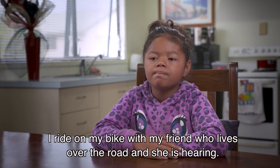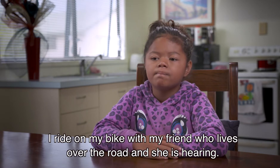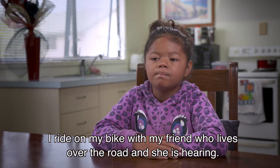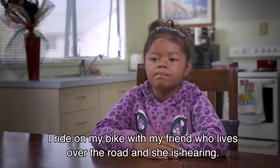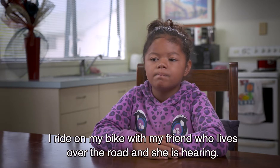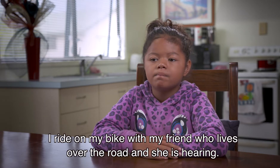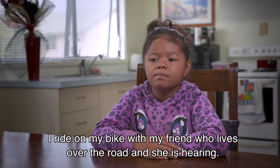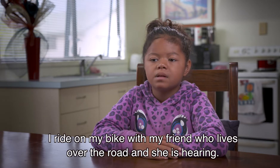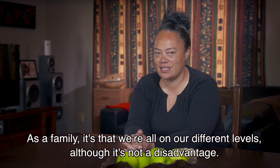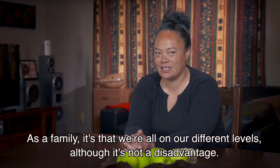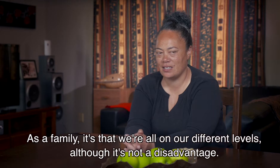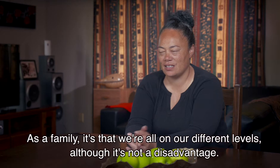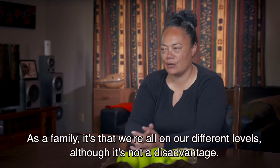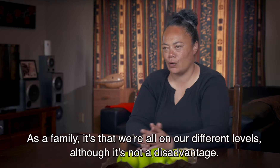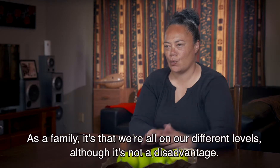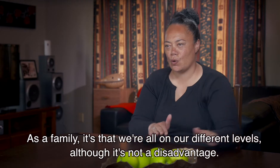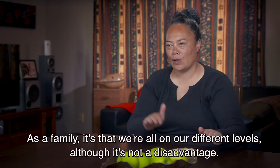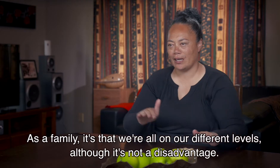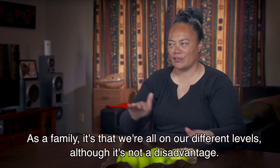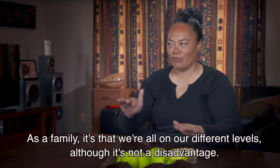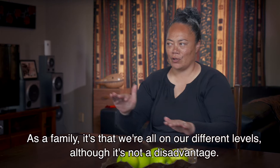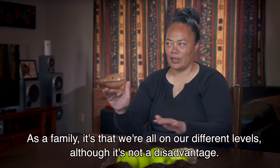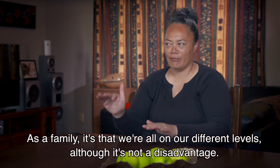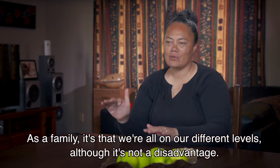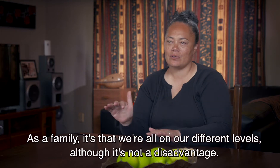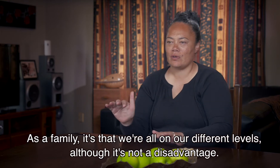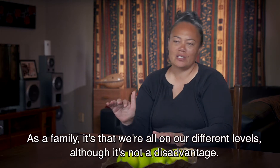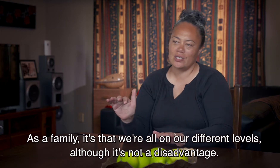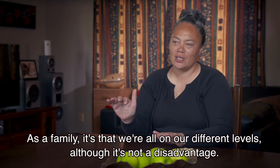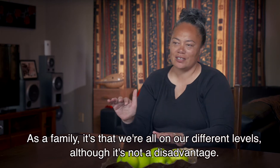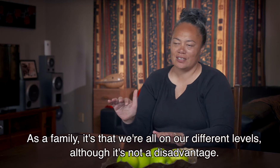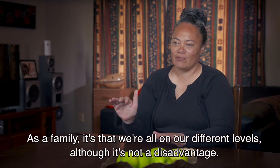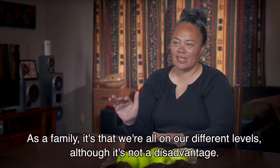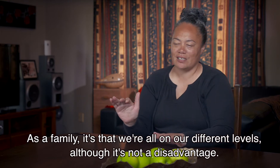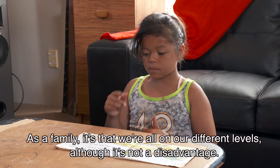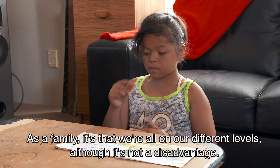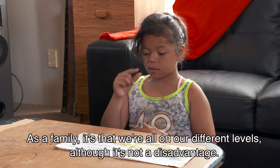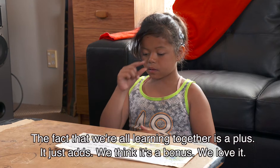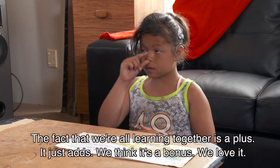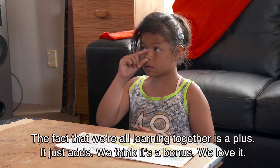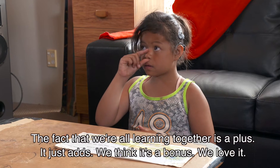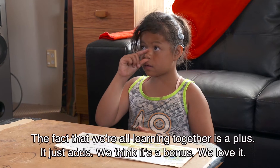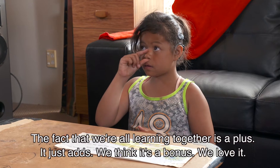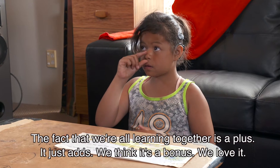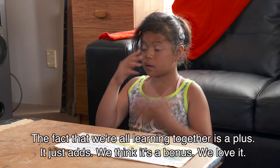As a family, it's that we're all on our different levels, although it's not a disadvantage. The fact that we're all